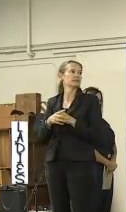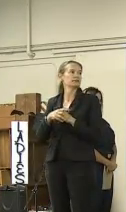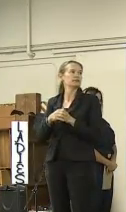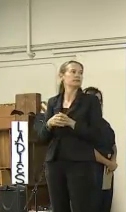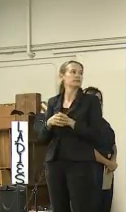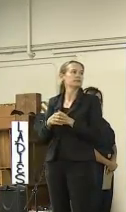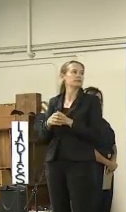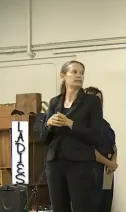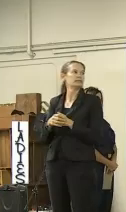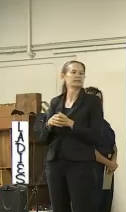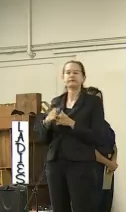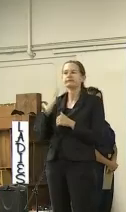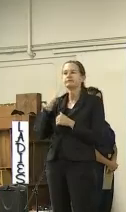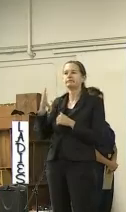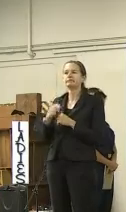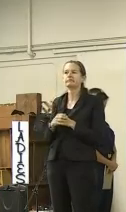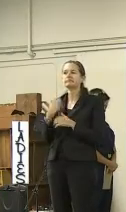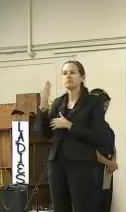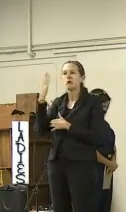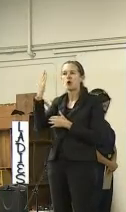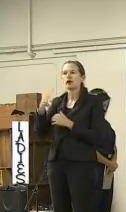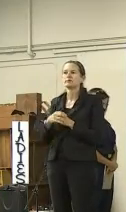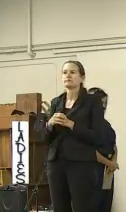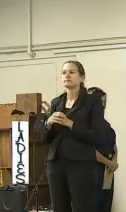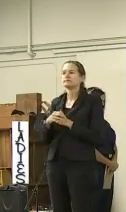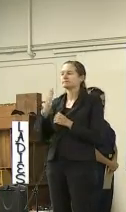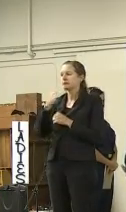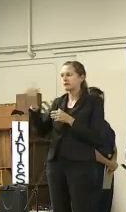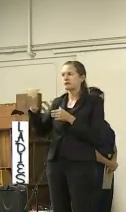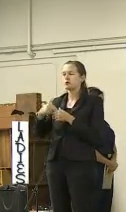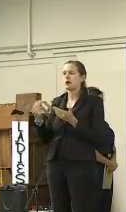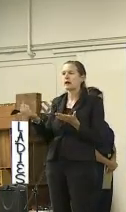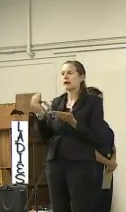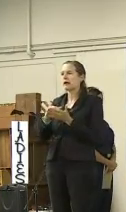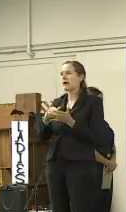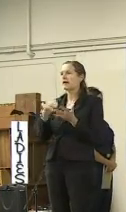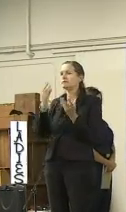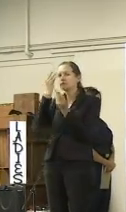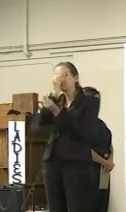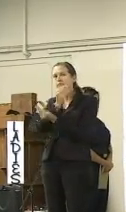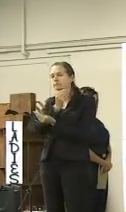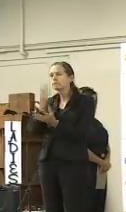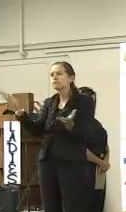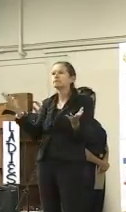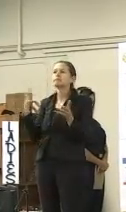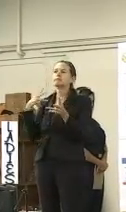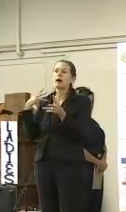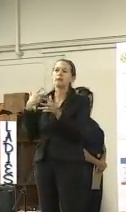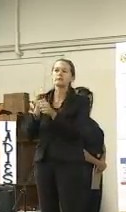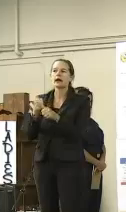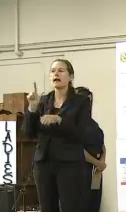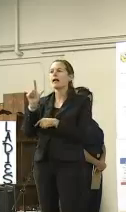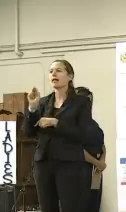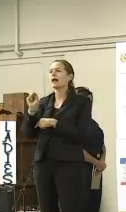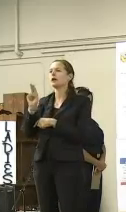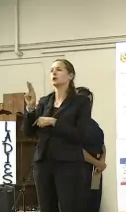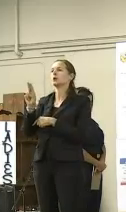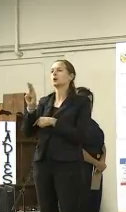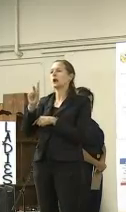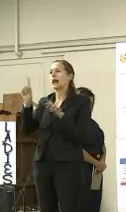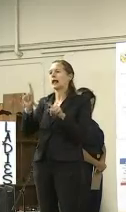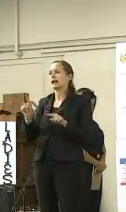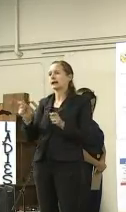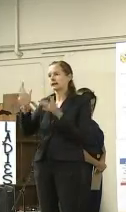Yeah, thank you, Jeremy. Good morning, and thank you for joining us once again here for an update on the LNU Lightning Complex. As we sit